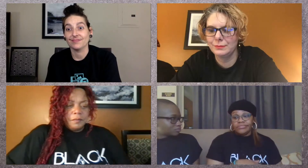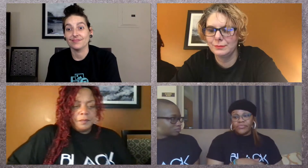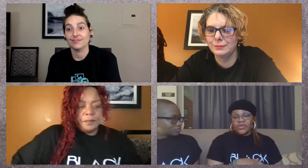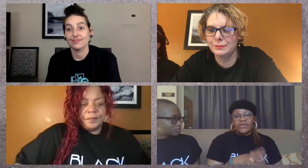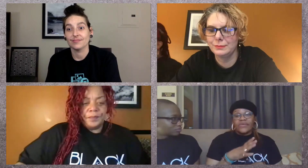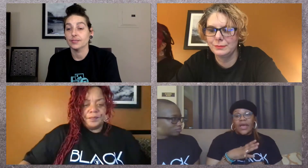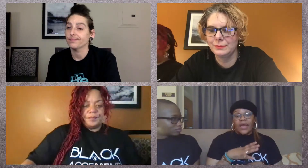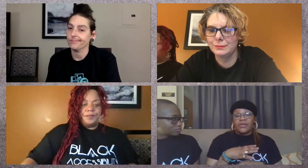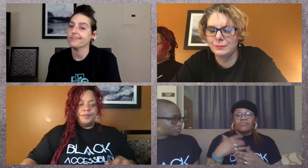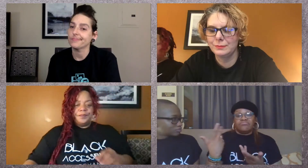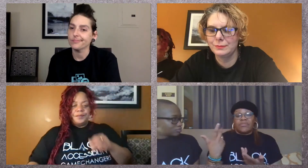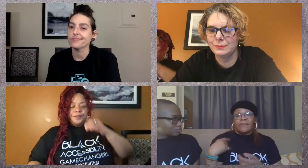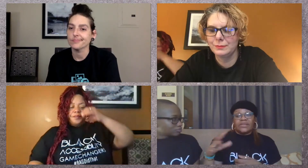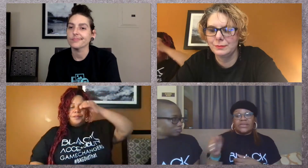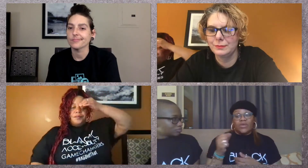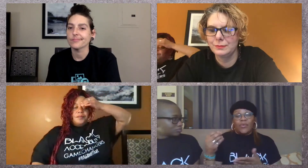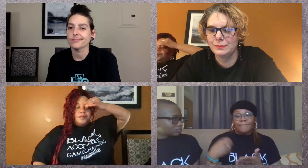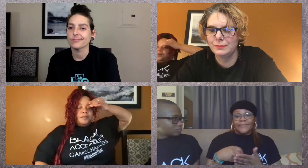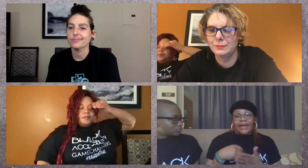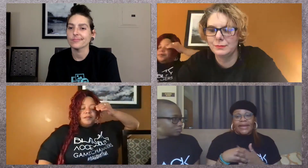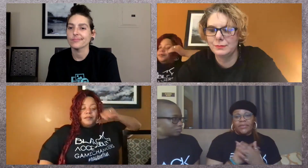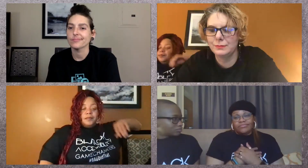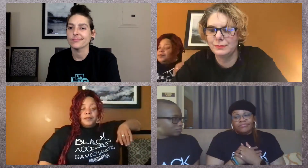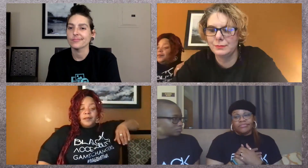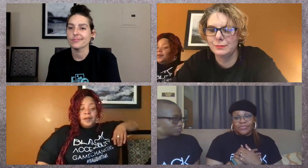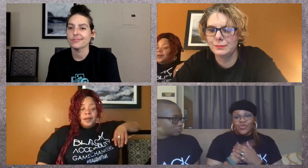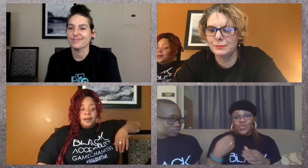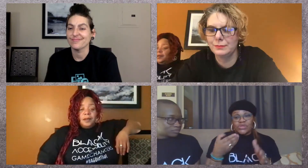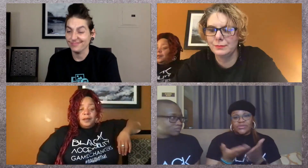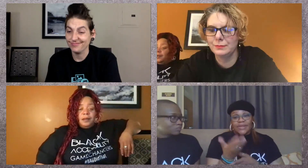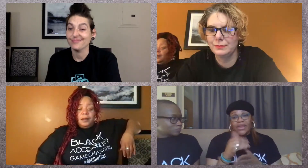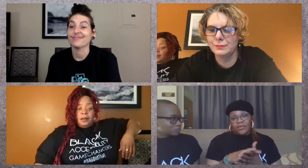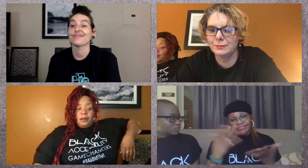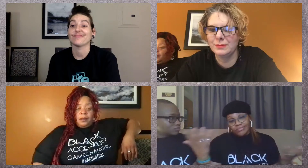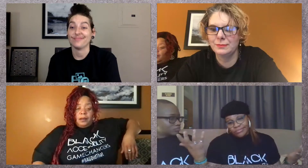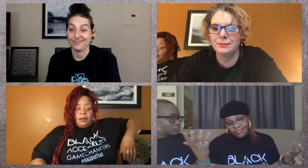You know, you submit a lot of stuff to Film Dance, and they're like, yeah, that's okay.